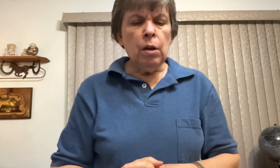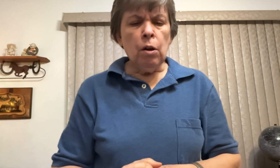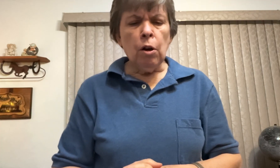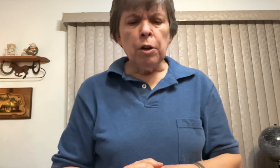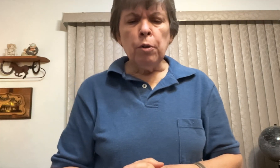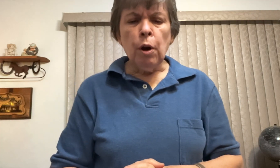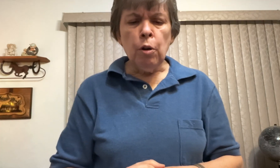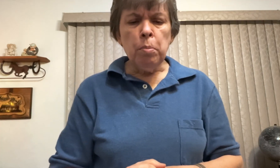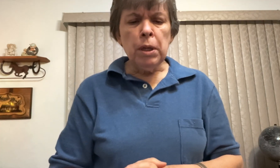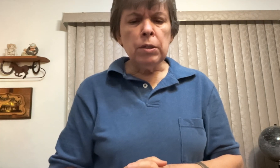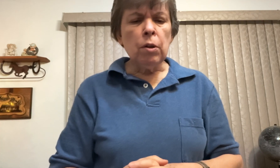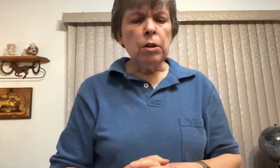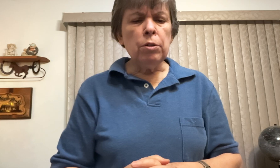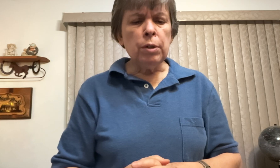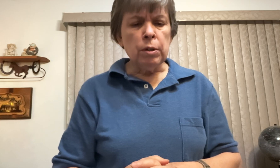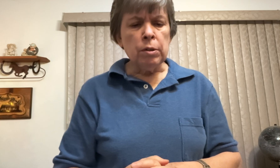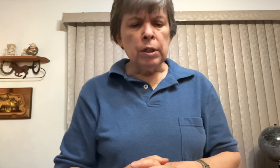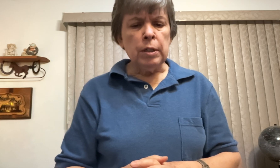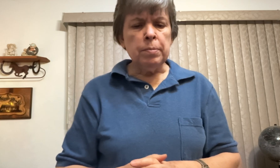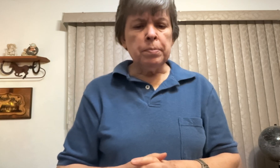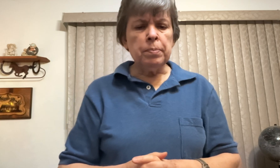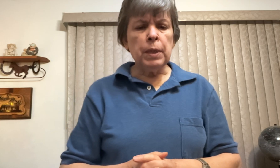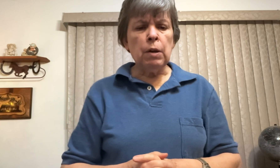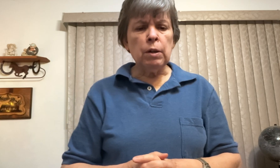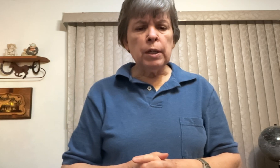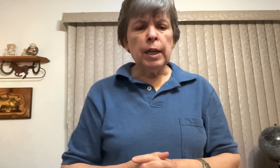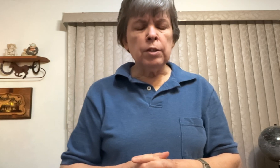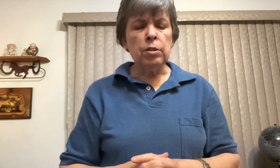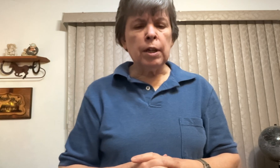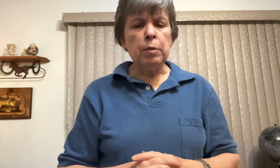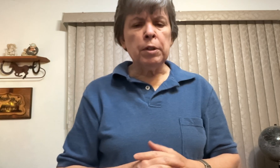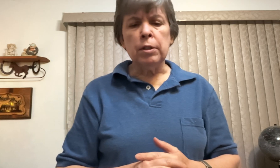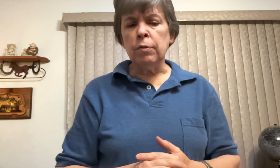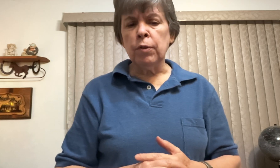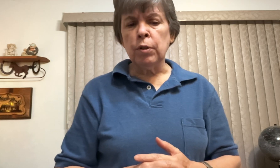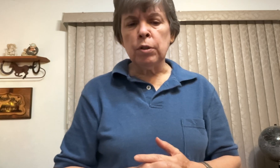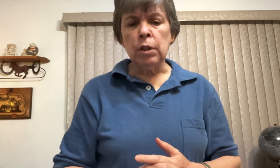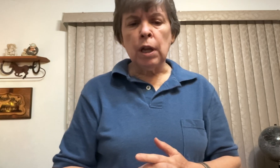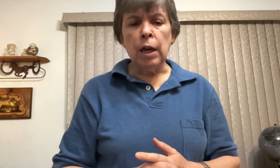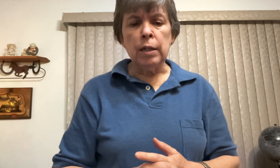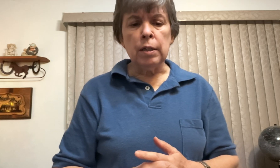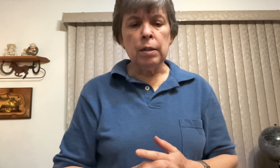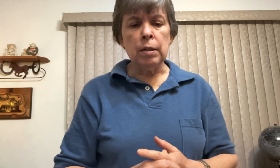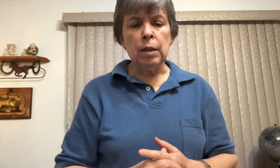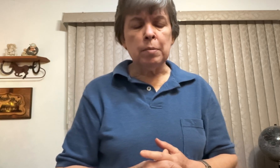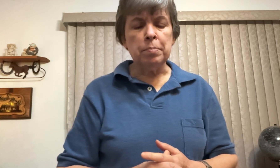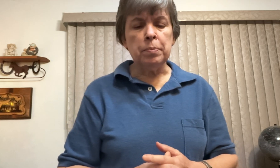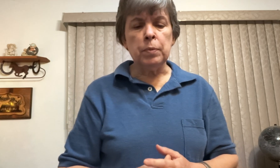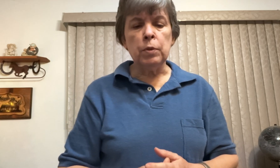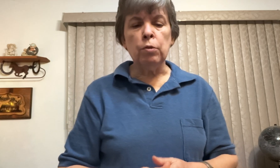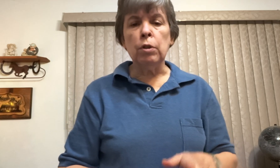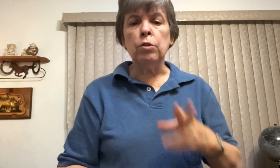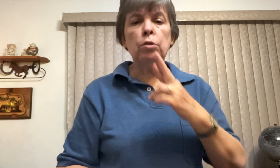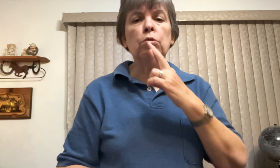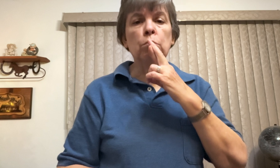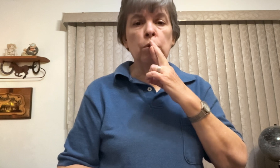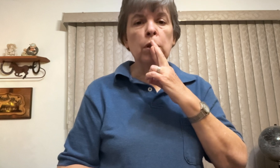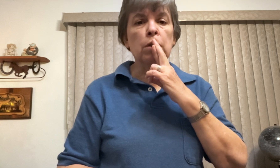Are you hopeless? Are you guilty? Now, again, just like we did in the first line, you can do the